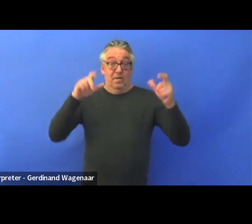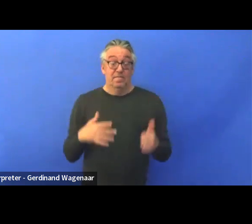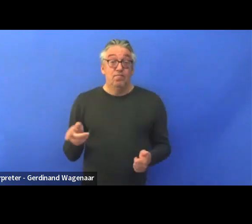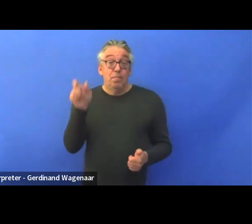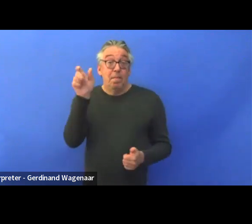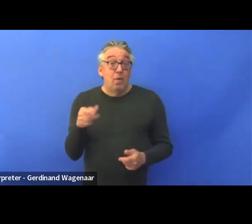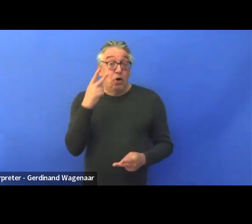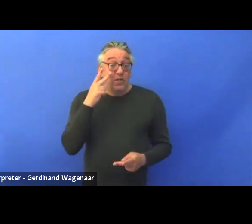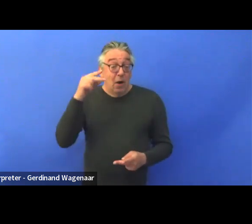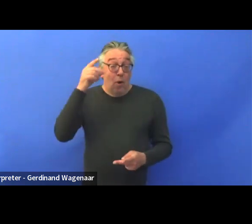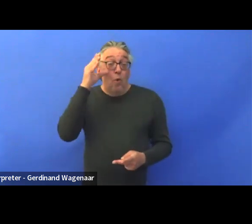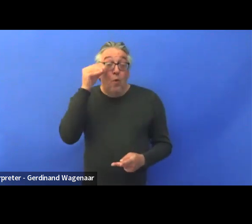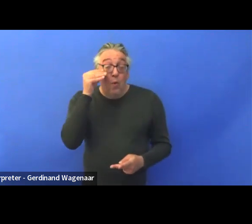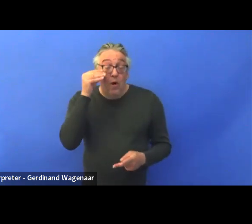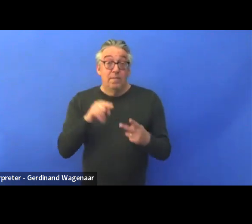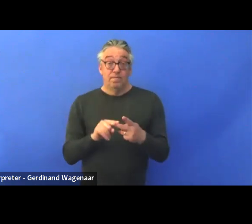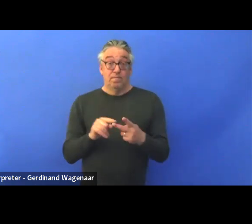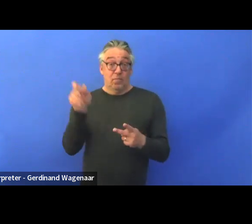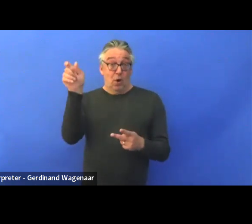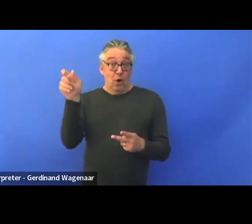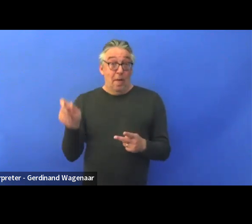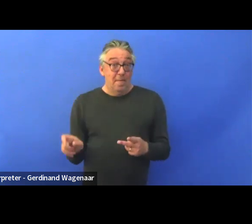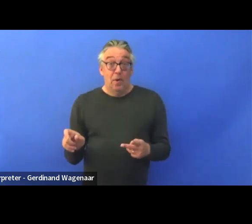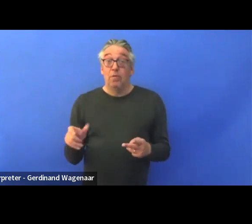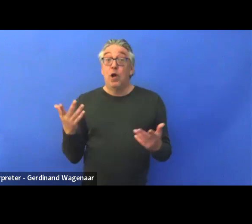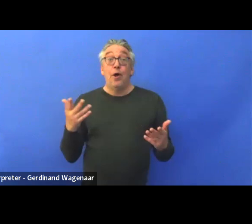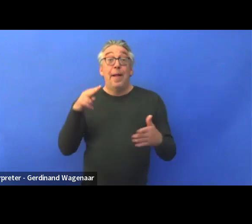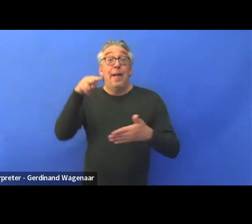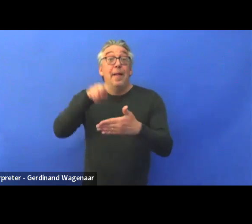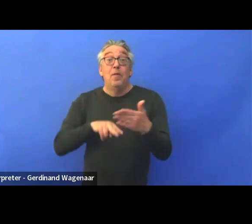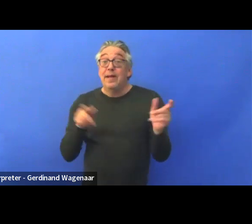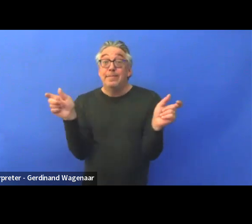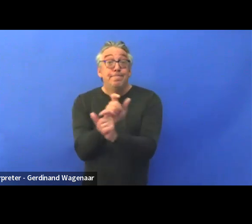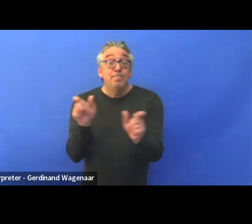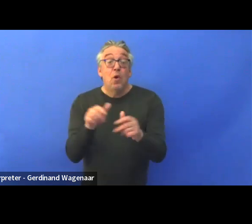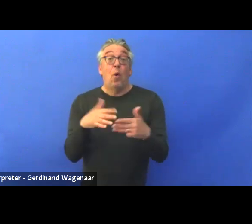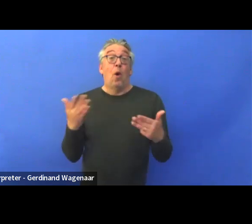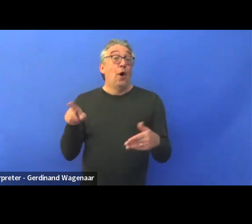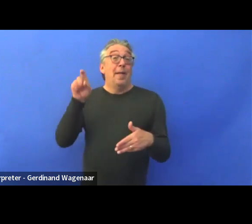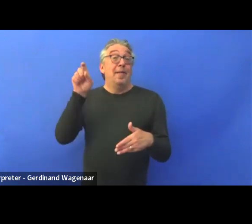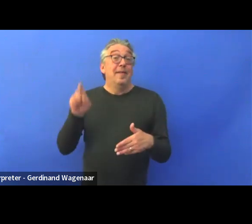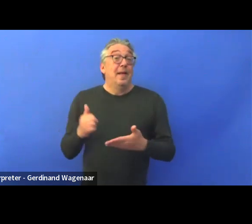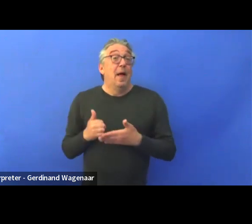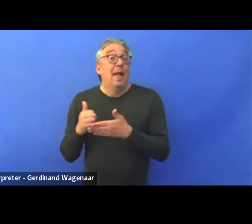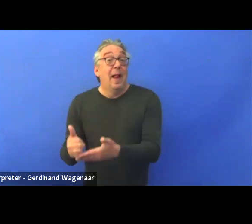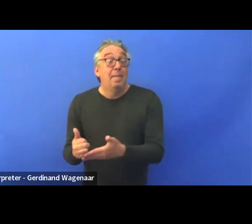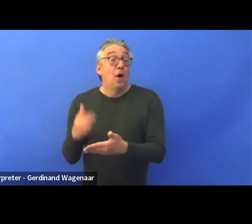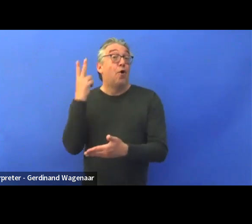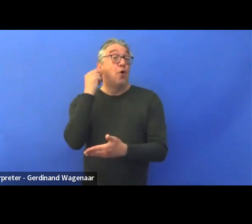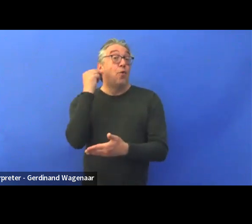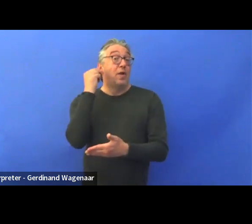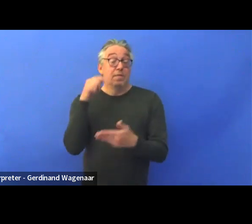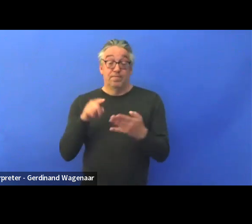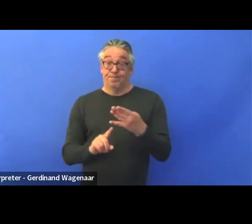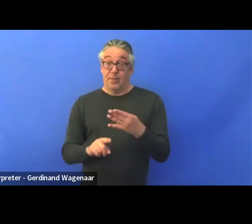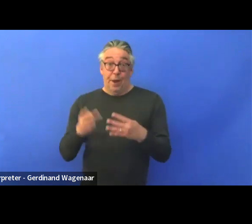people who are dyslexic or need learning tools, such as Read Aloud, people who are blind, who may use